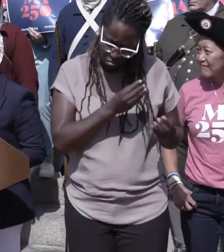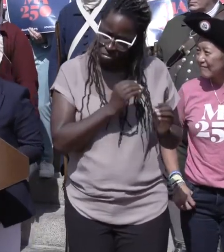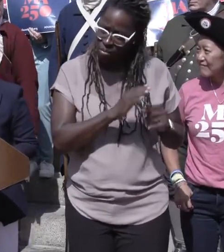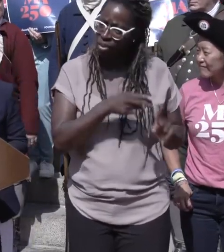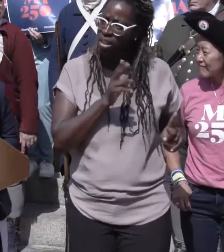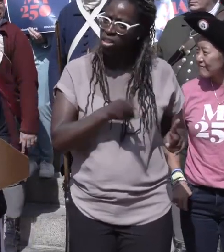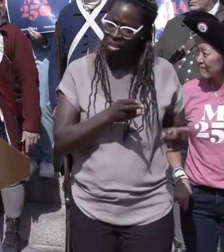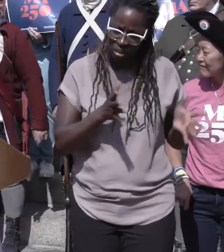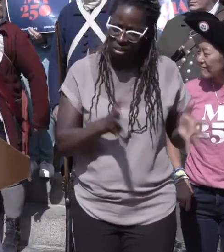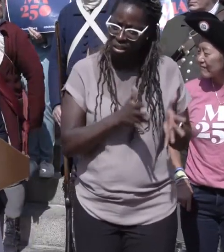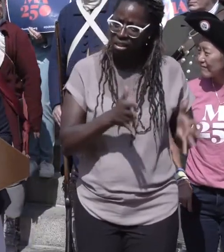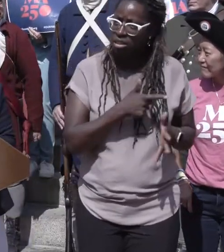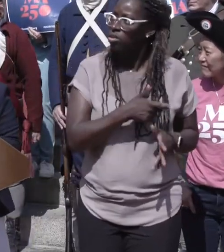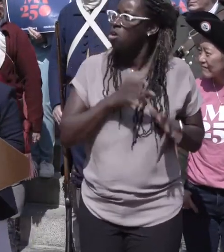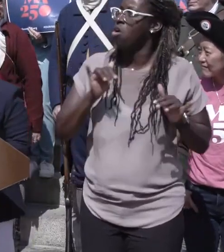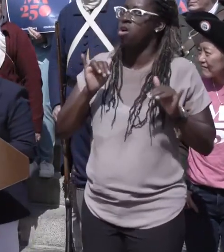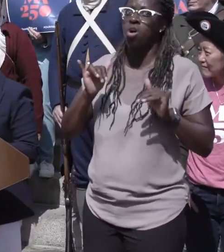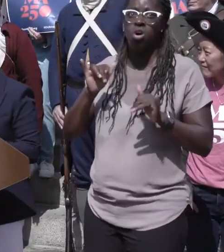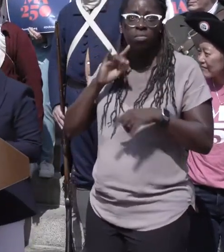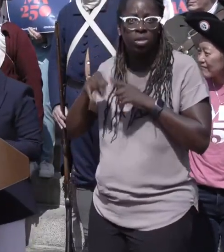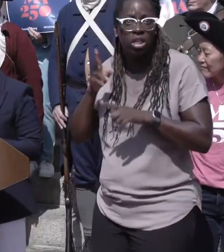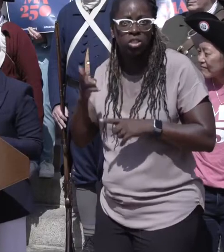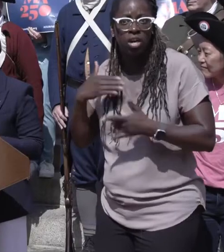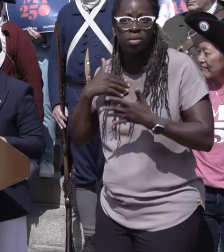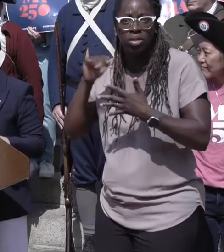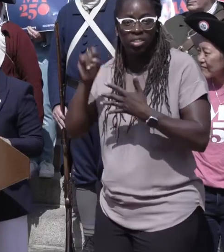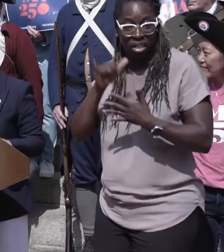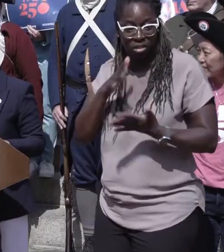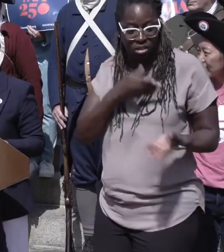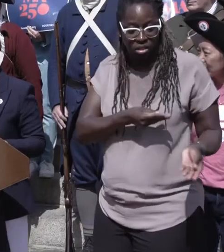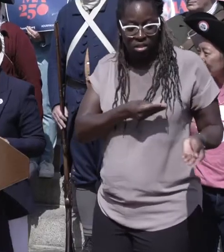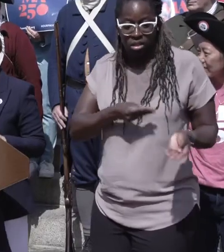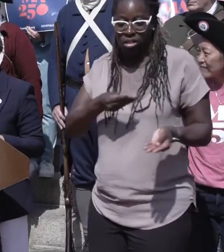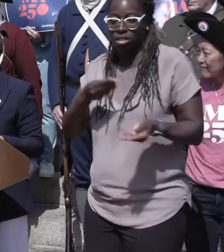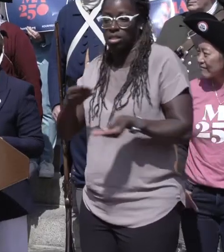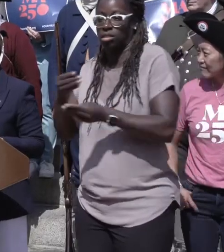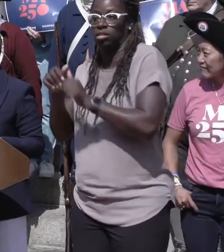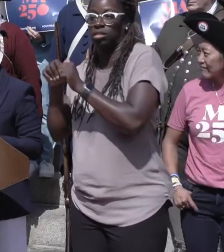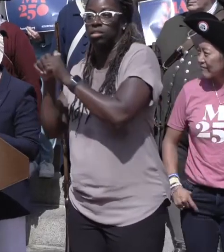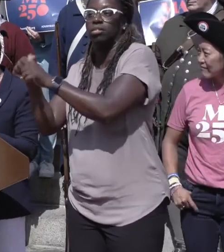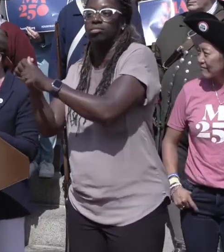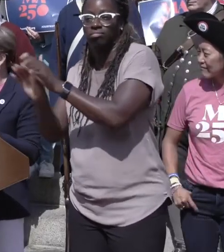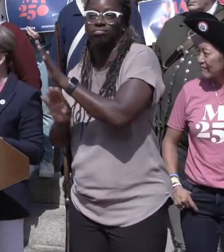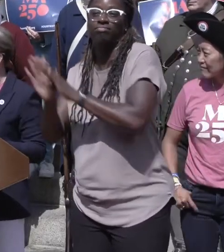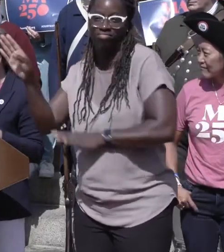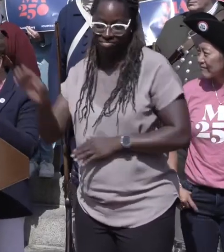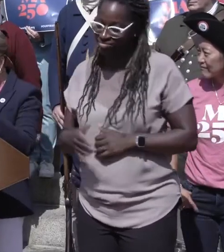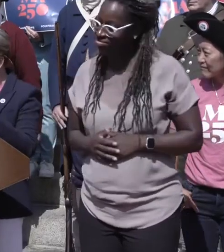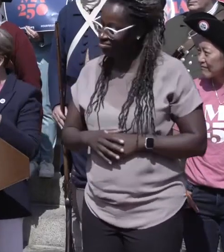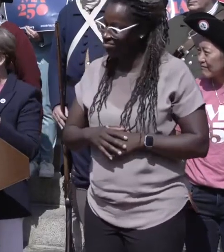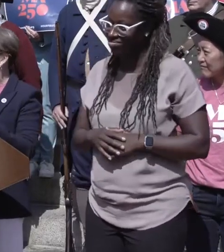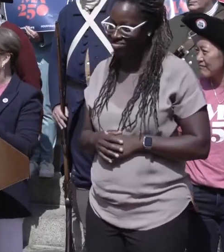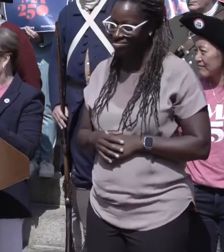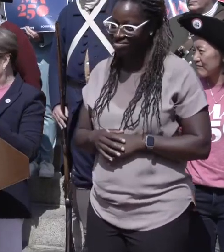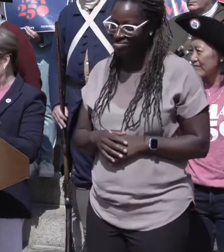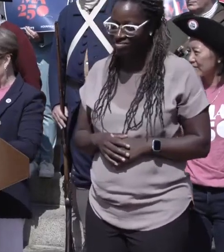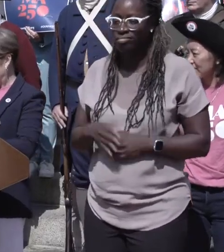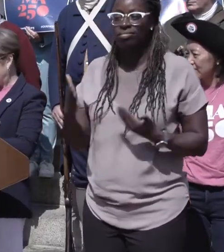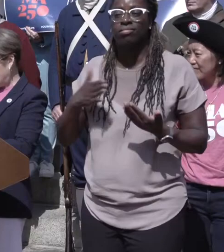show off our state over the next 2 years. So thanks, everybody. And with that, happy to take questions.